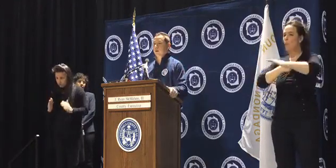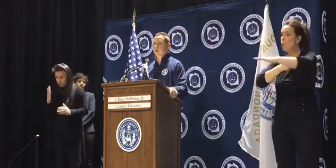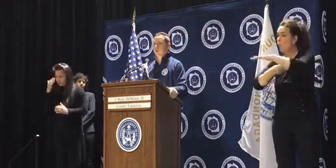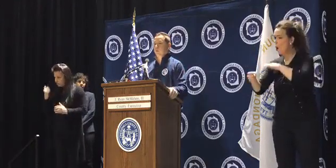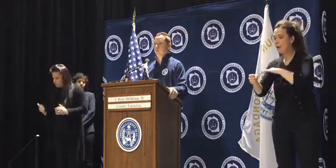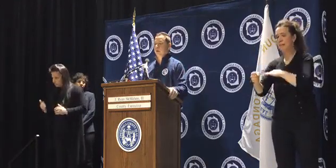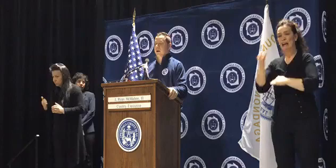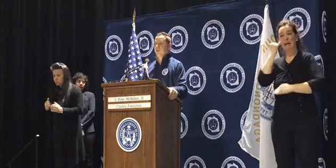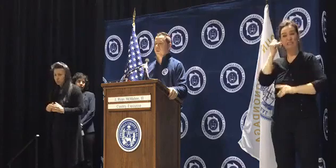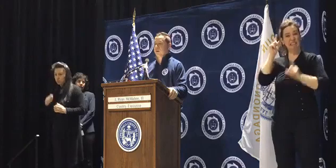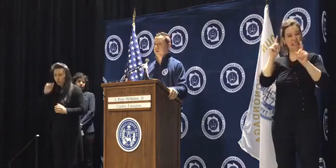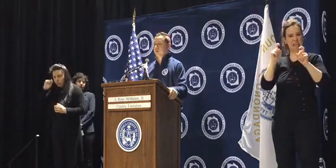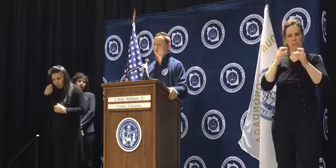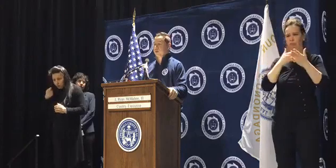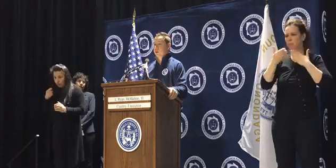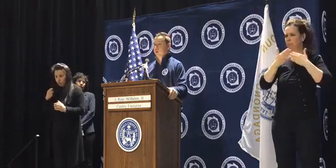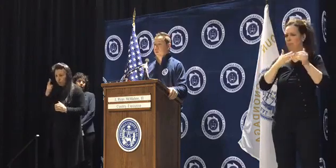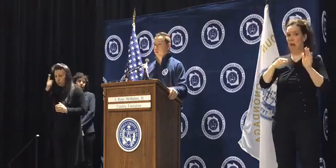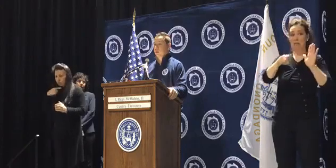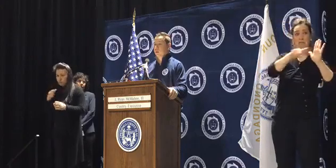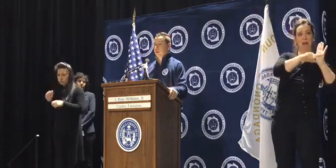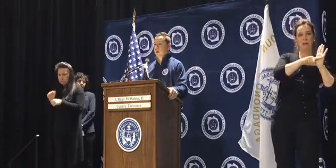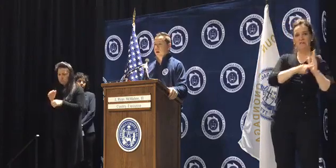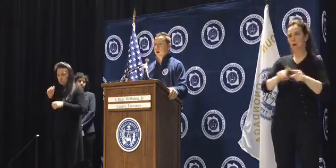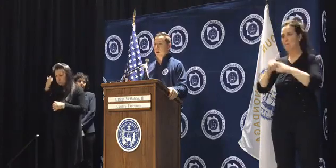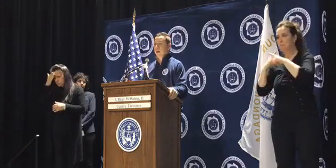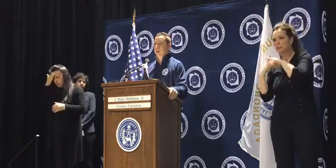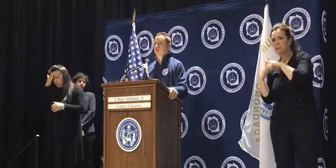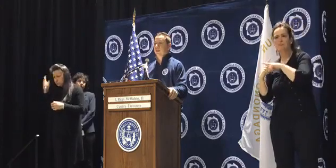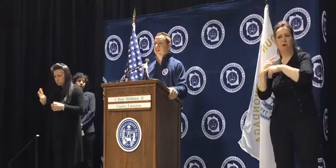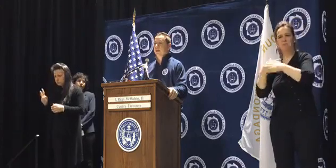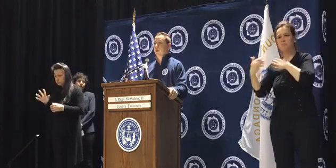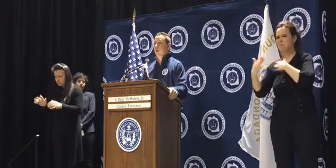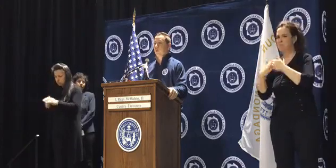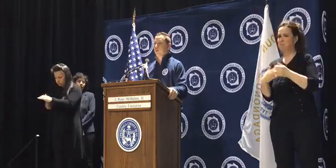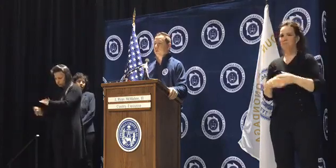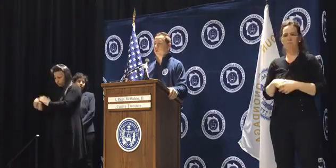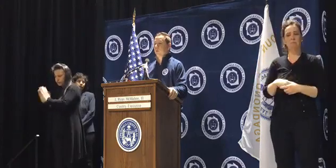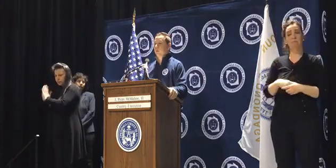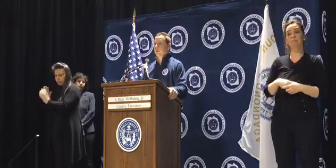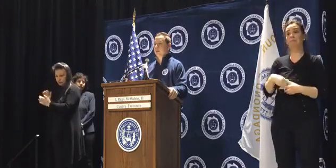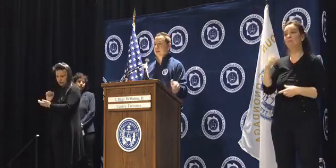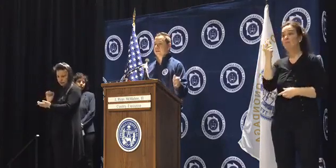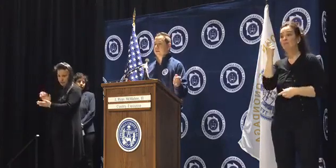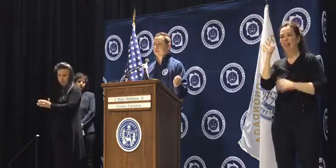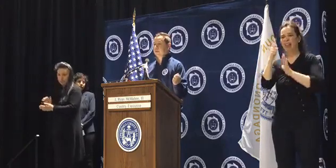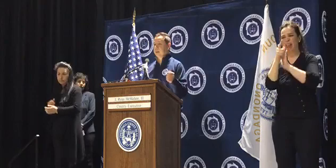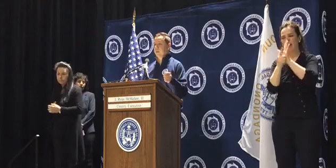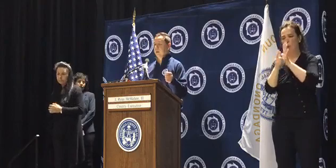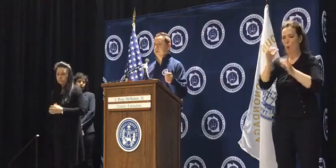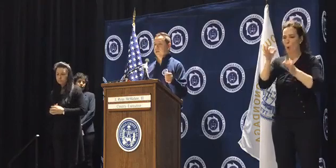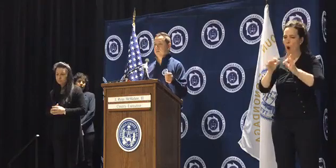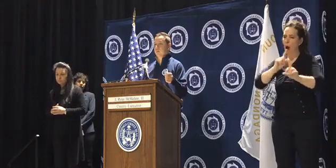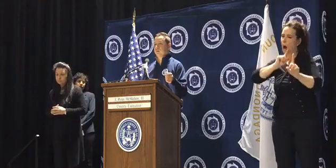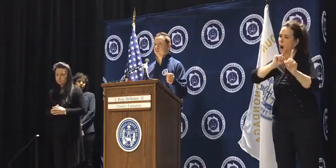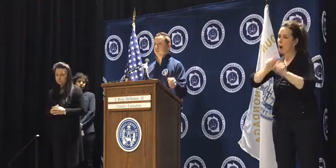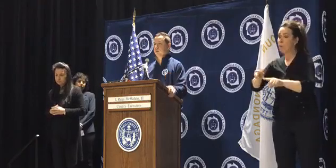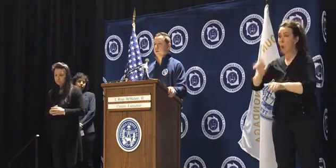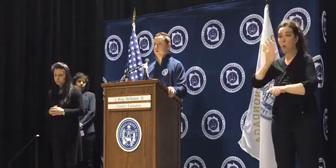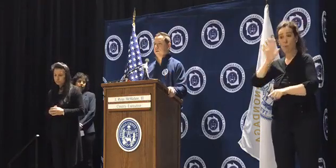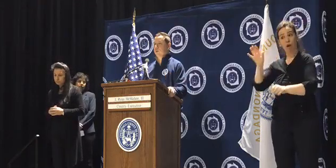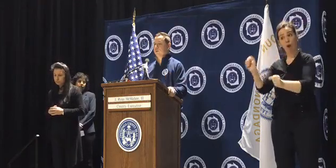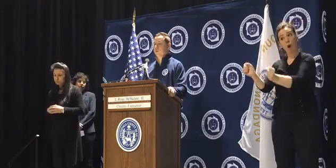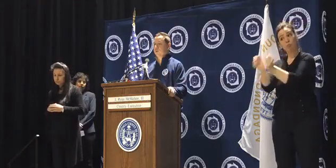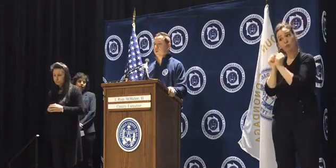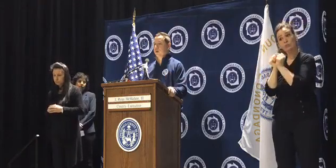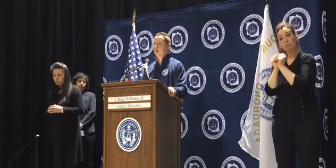COVID-19. Remind everybody, there's an executive order that you need to stay home. You don't get tested and then stop at the grocery store to